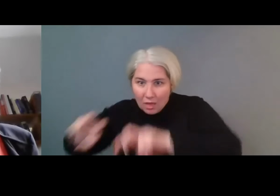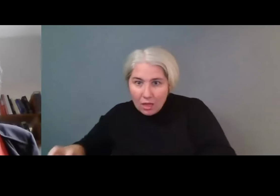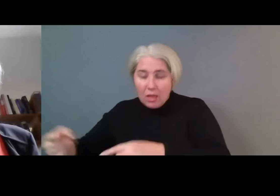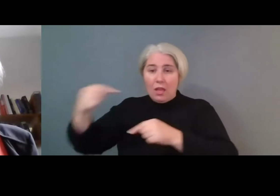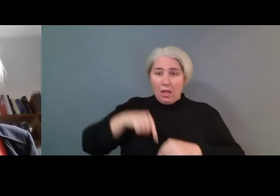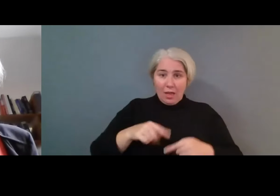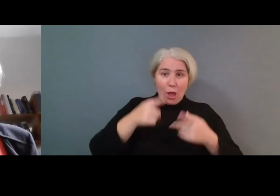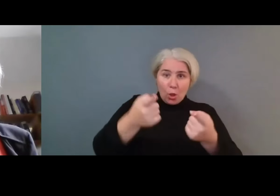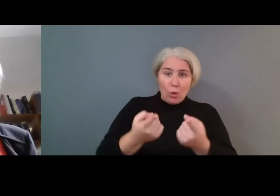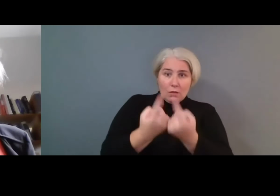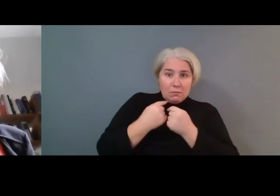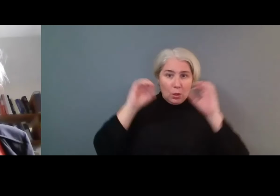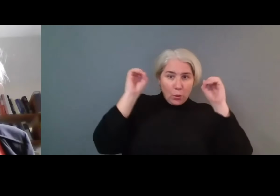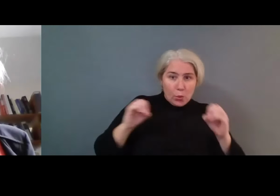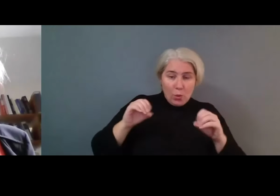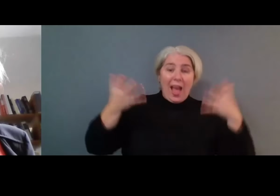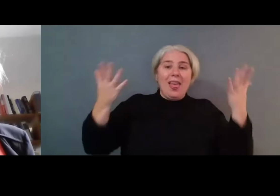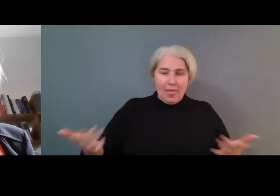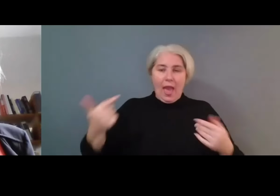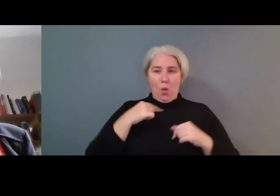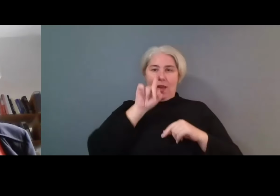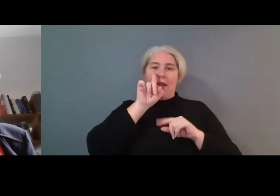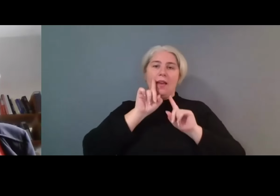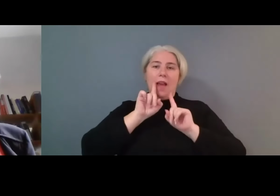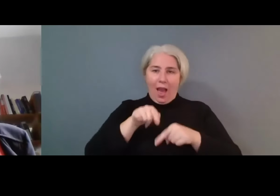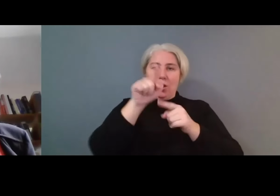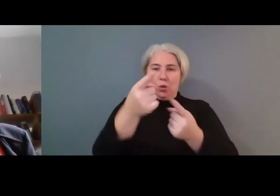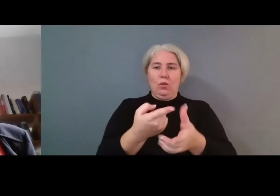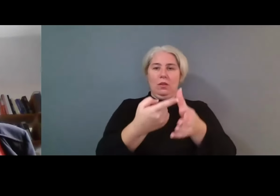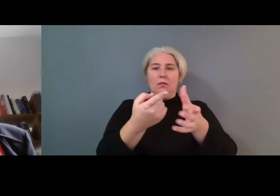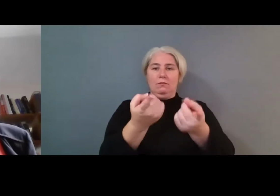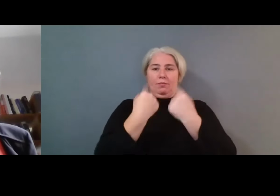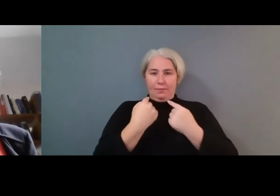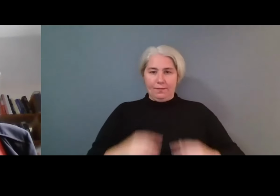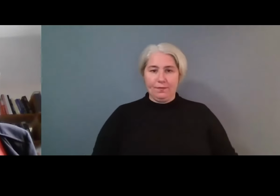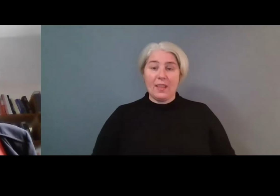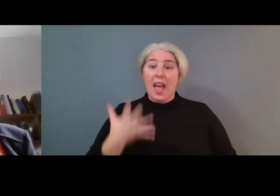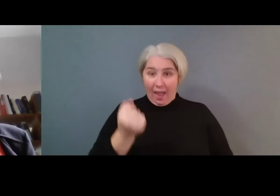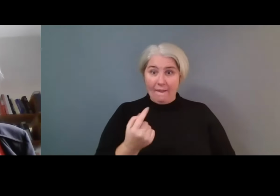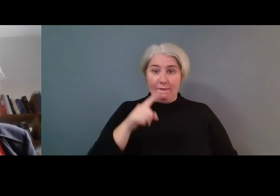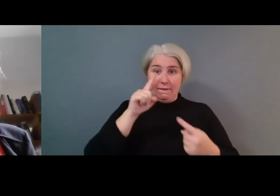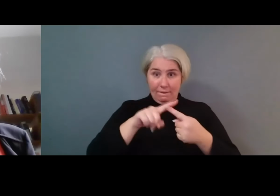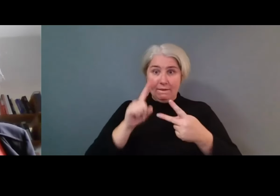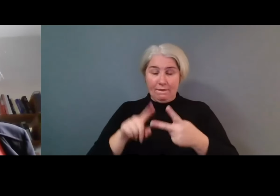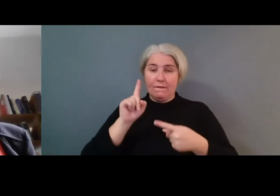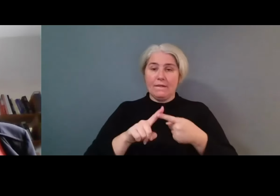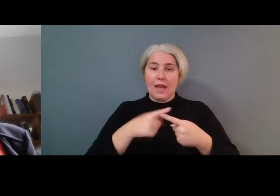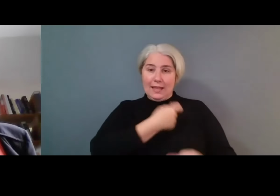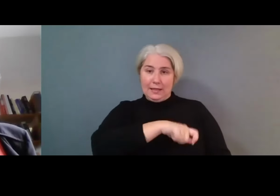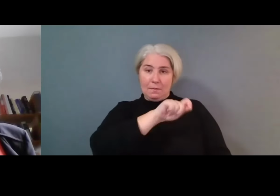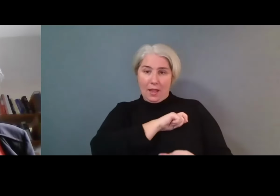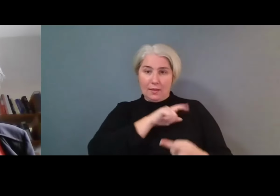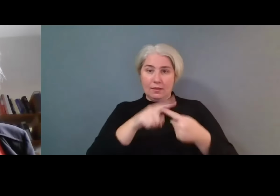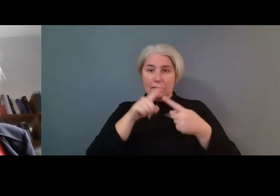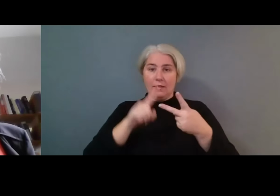three procedures: one against the UK, and one against Spain, and one against Hungary. And in